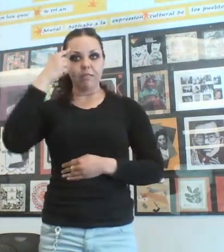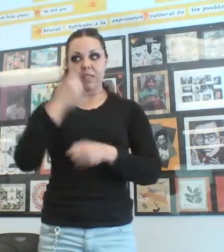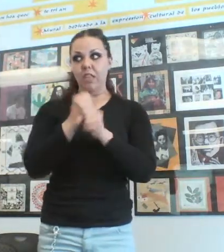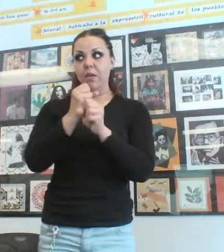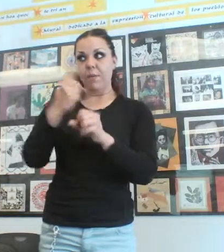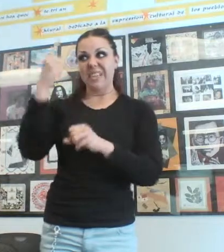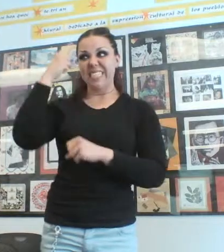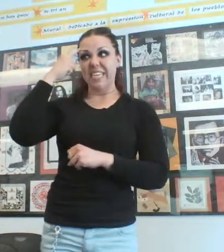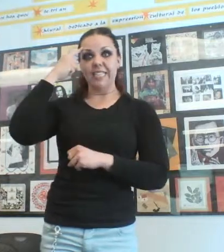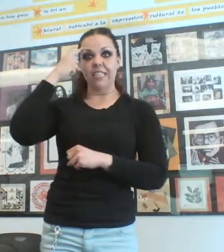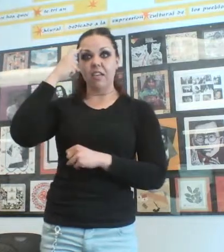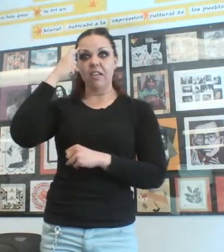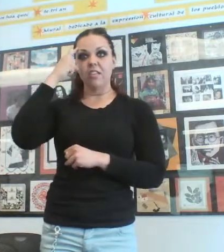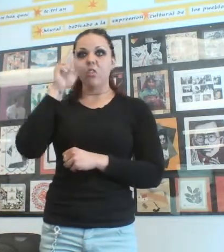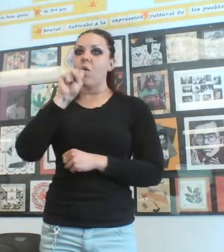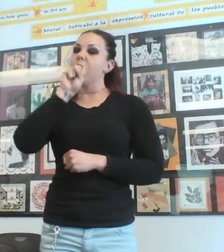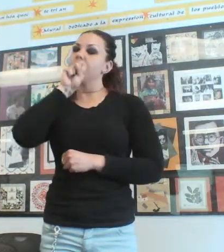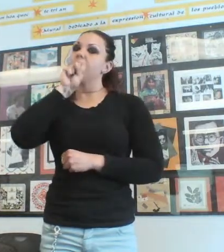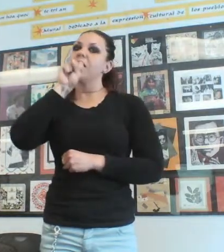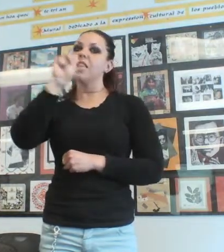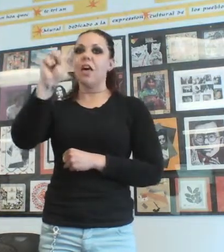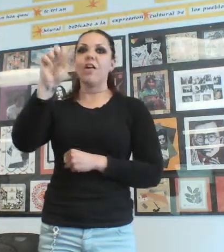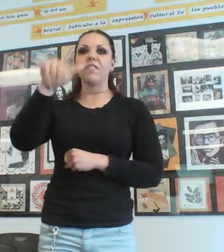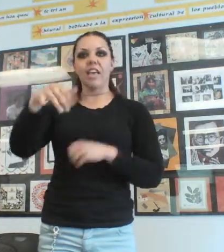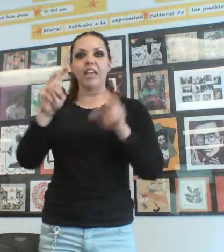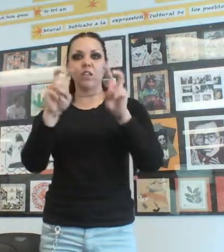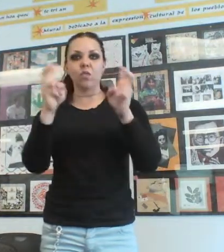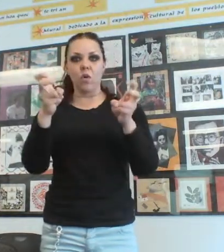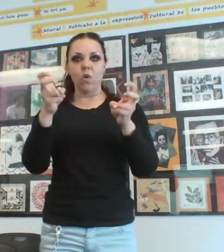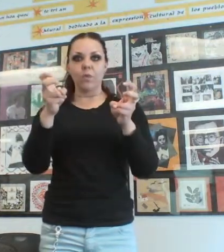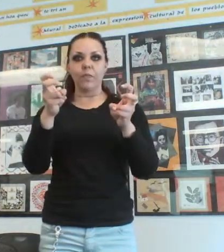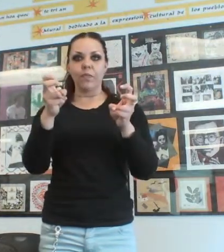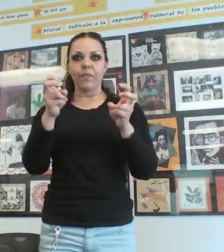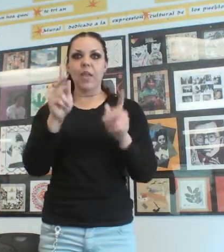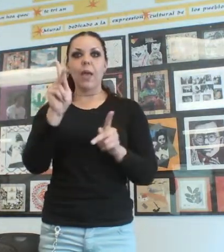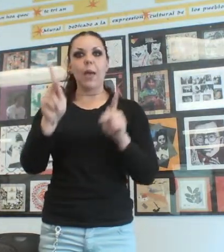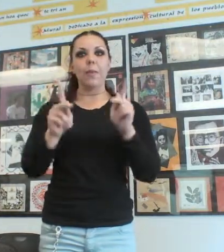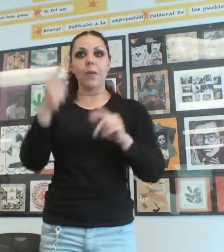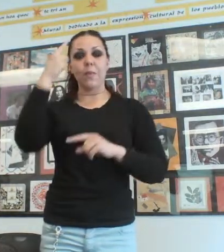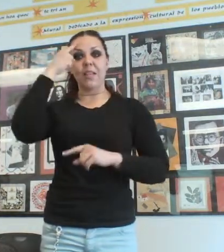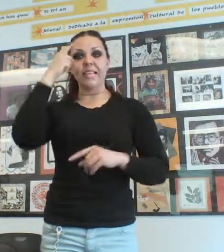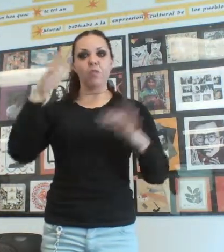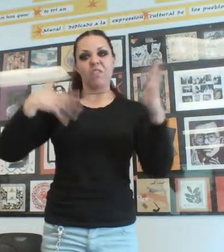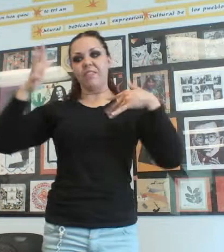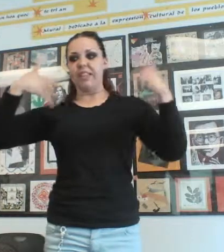So I just love that quote. That's what we do in our with our hands. No big deal.